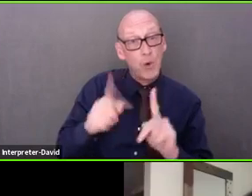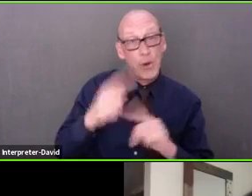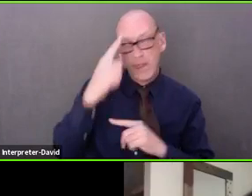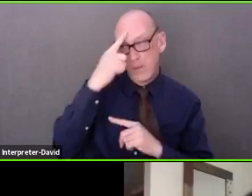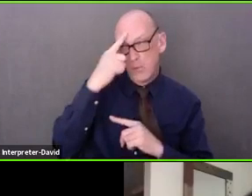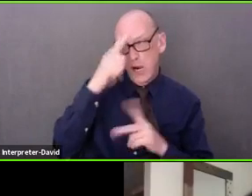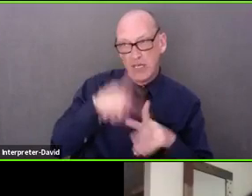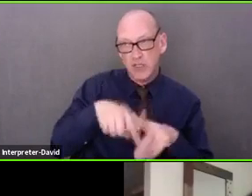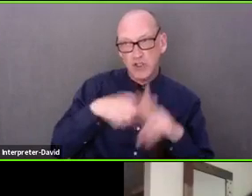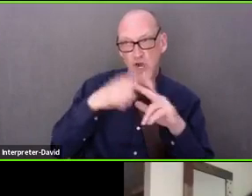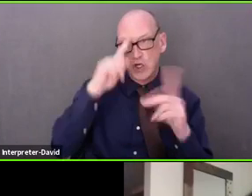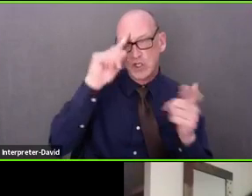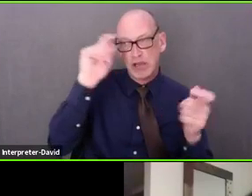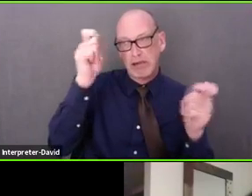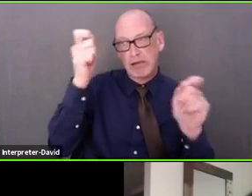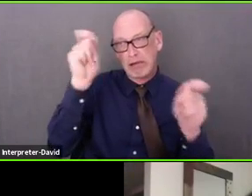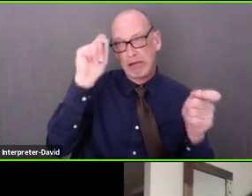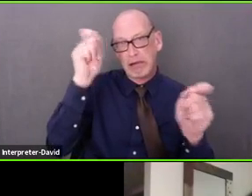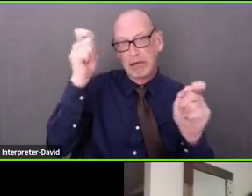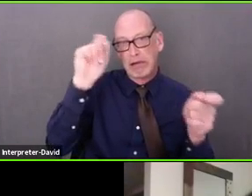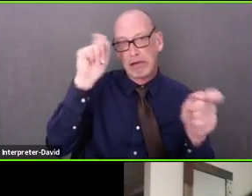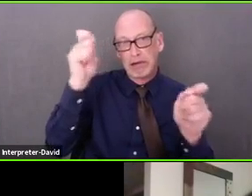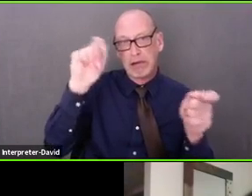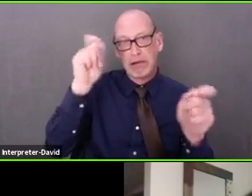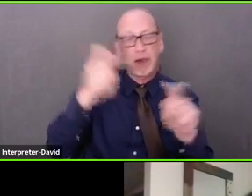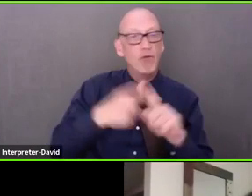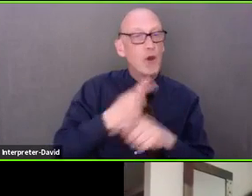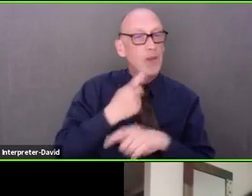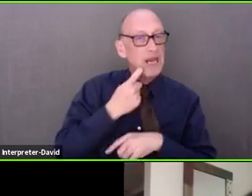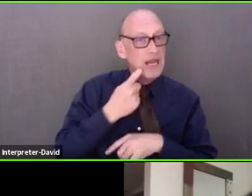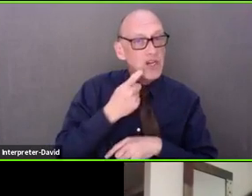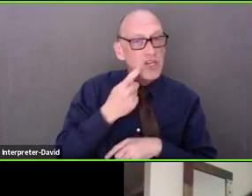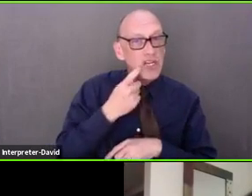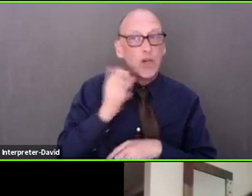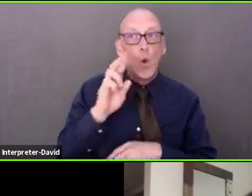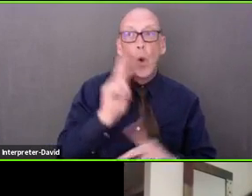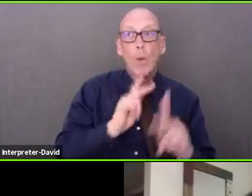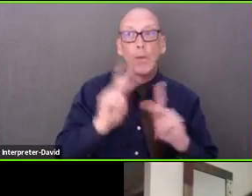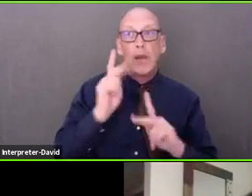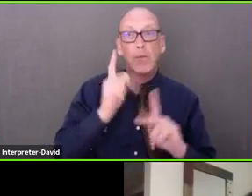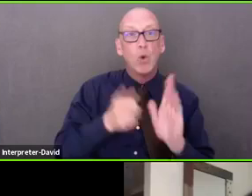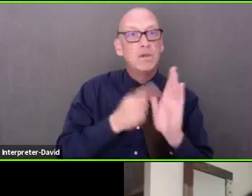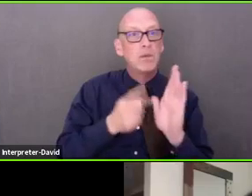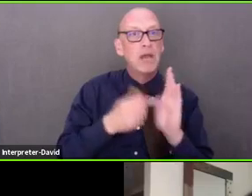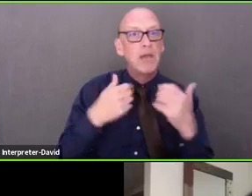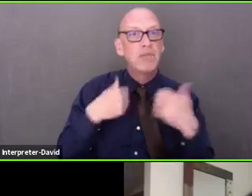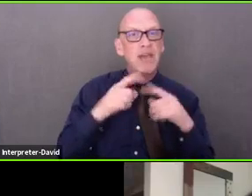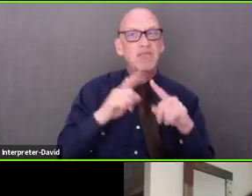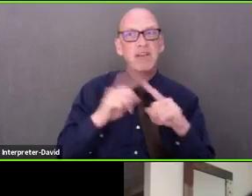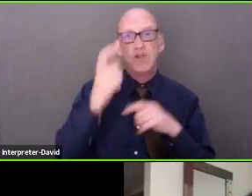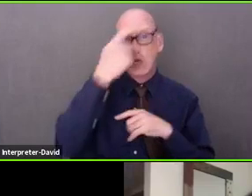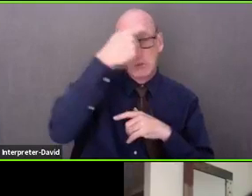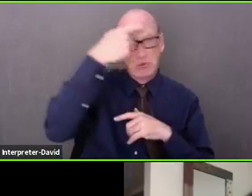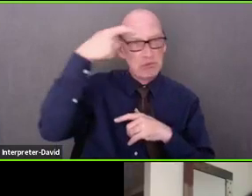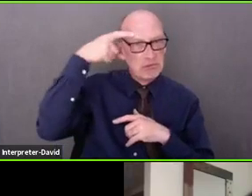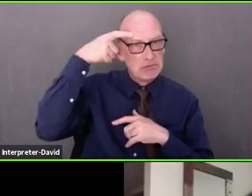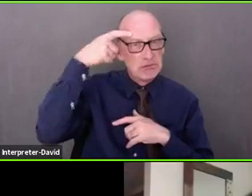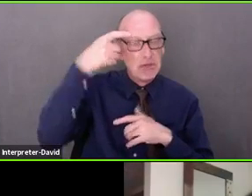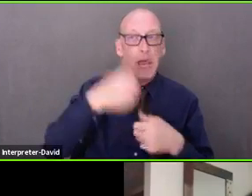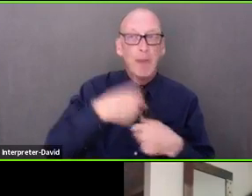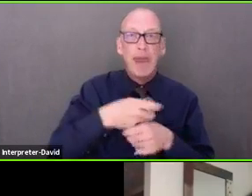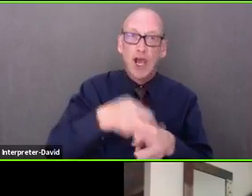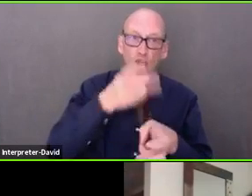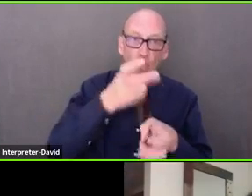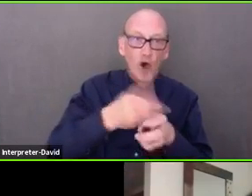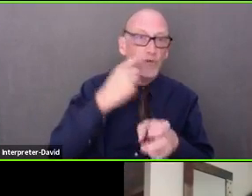to get altered from addiction, or people sometimes have different trauma that makes it difficult for